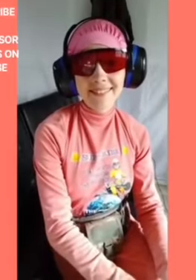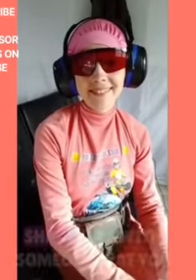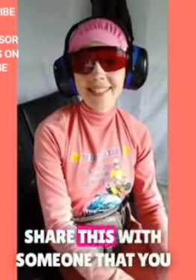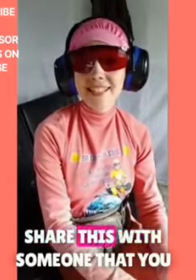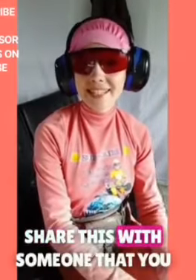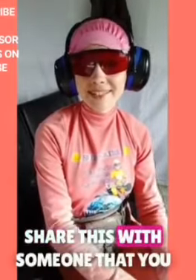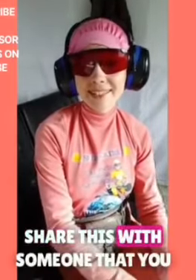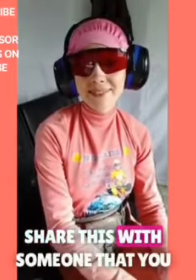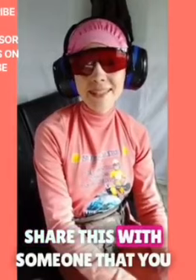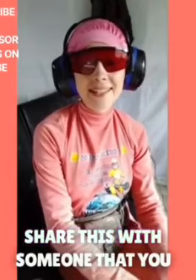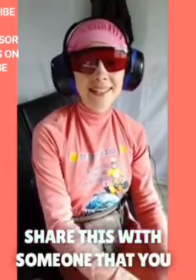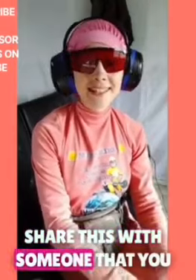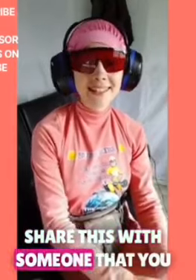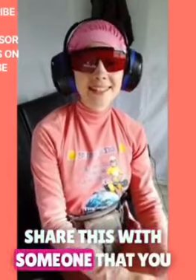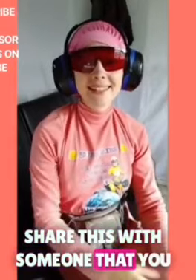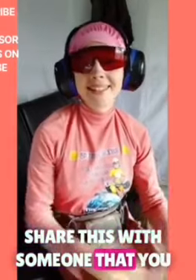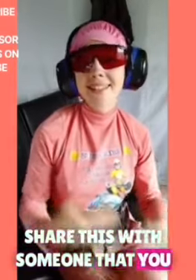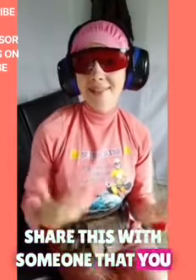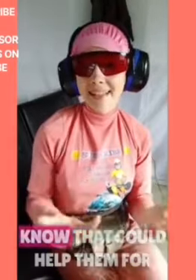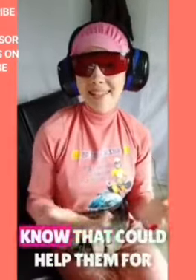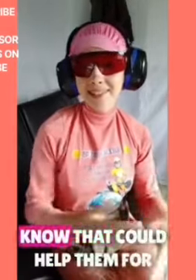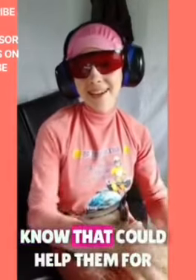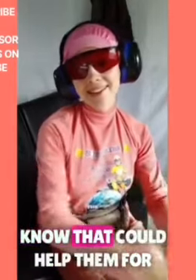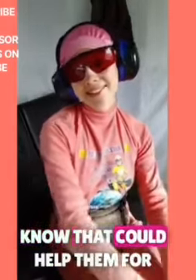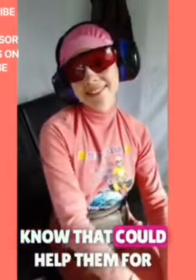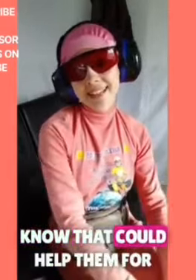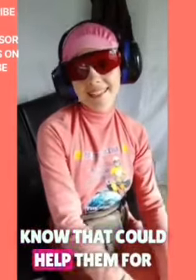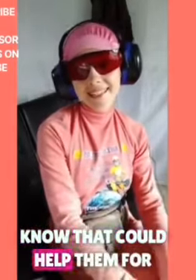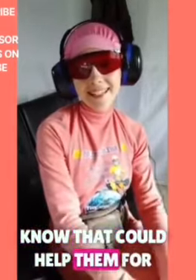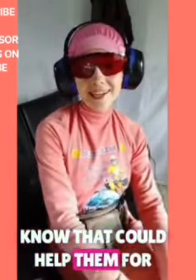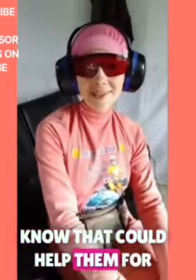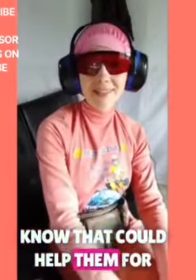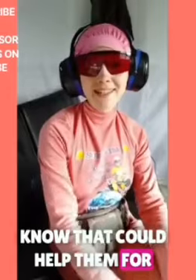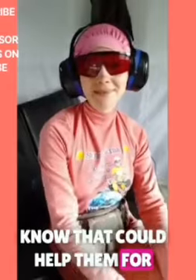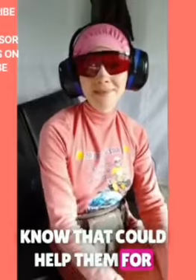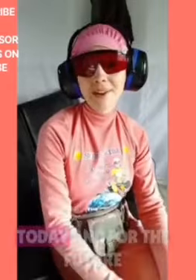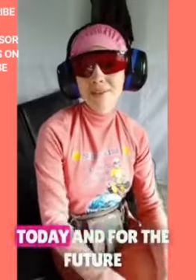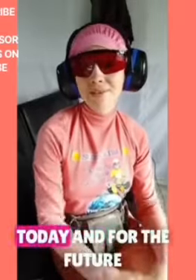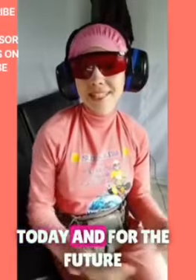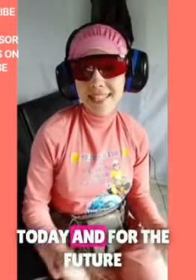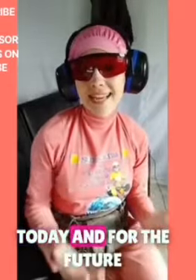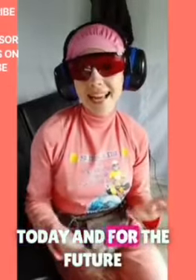Share this with someone that you know that could help them for today and for the